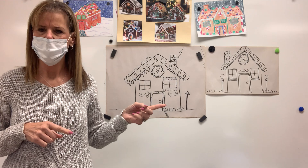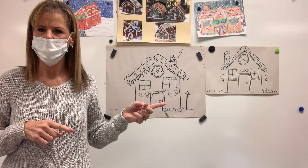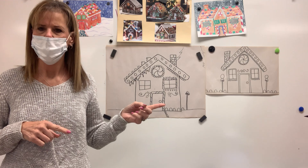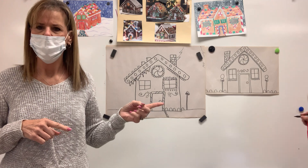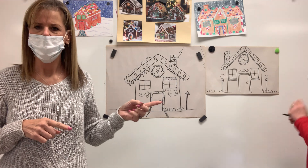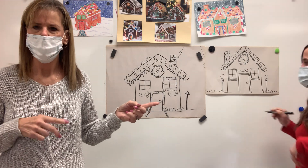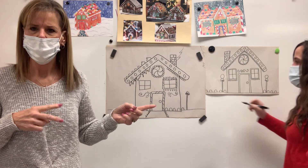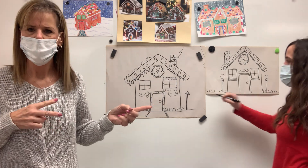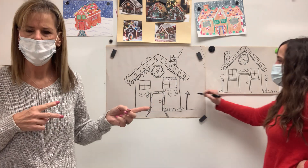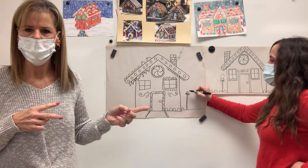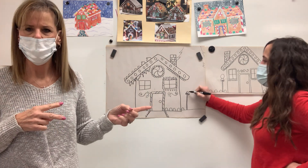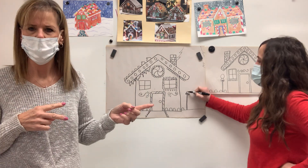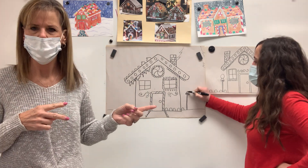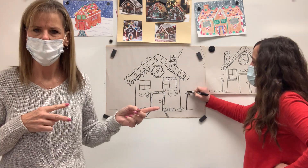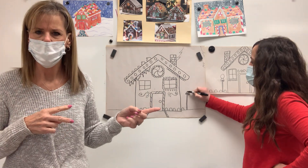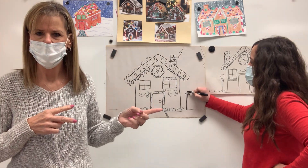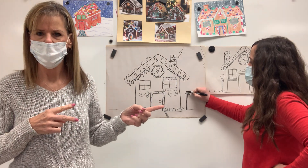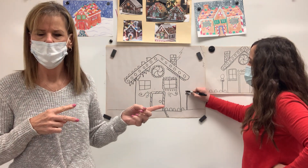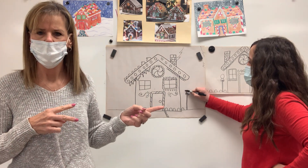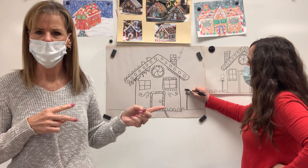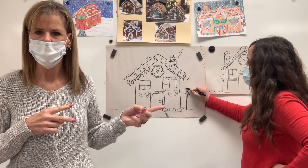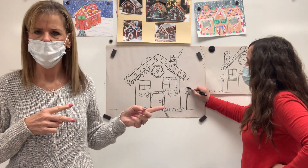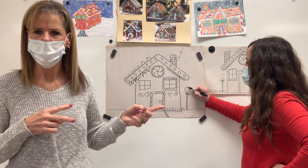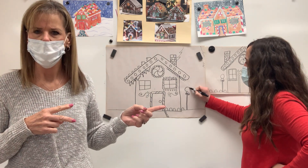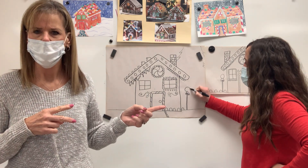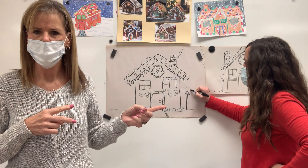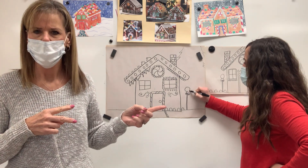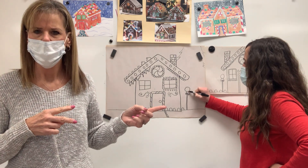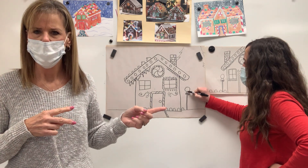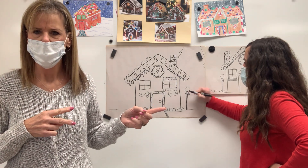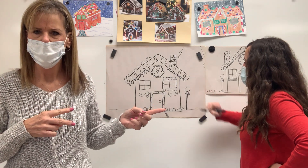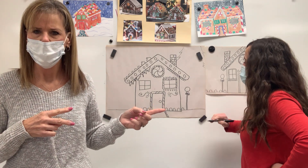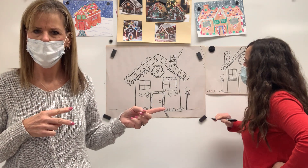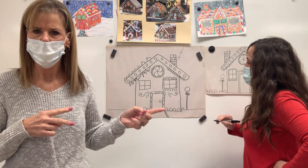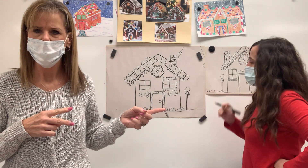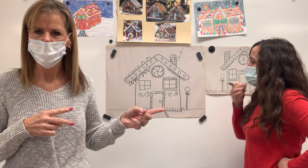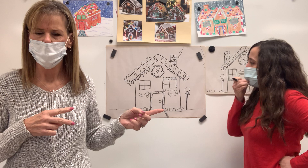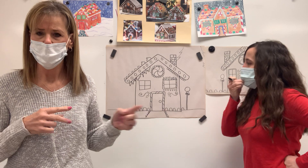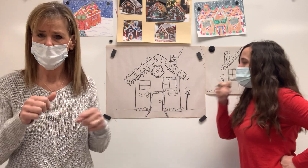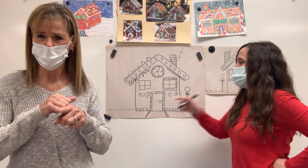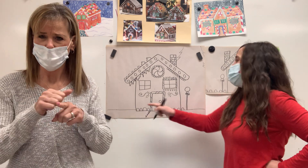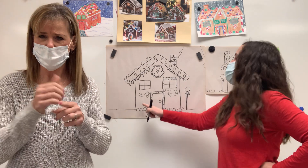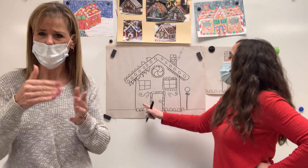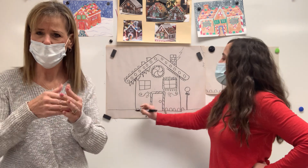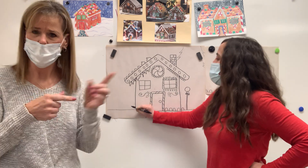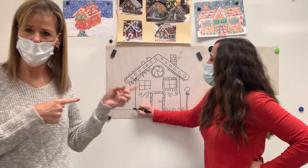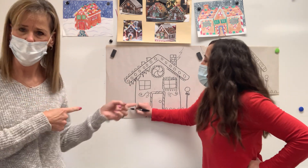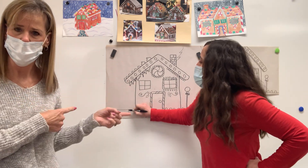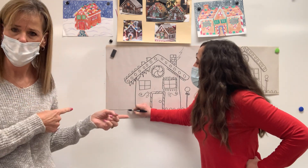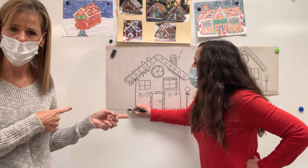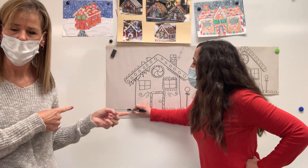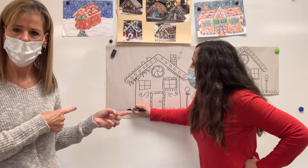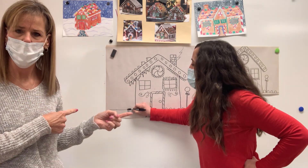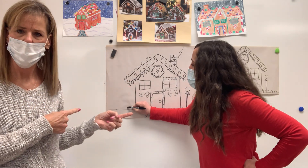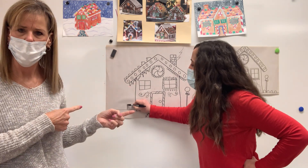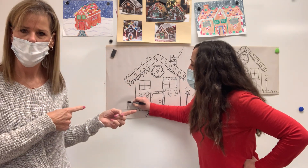down and back up and touch, and then we're just going to make a circle. Let's practice that again on the other side. Make